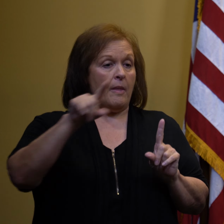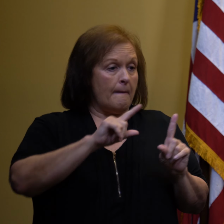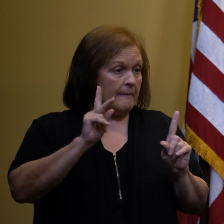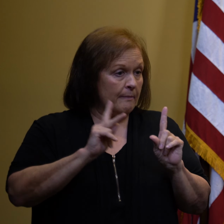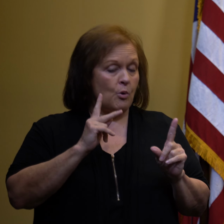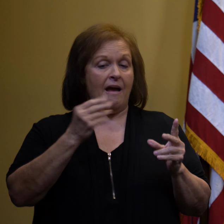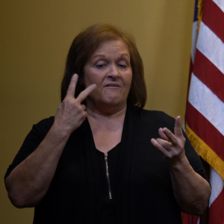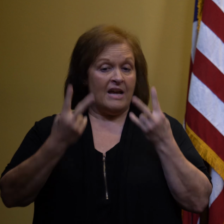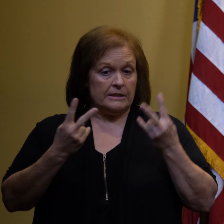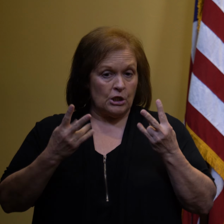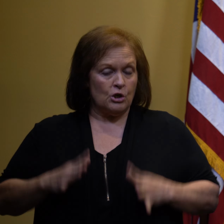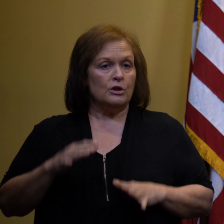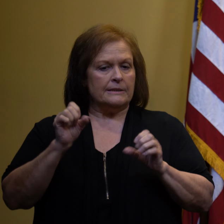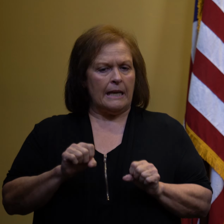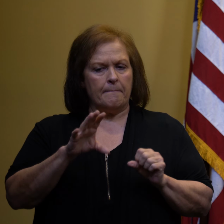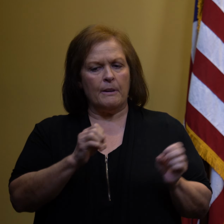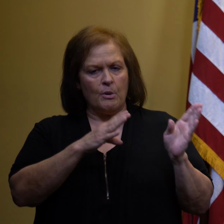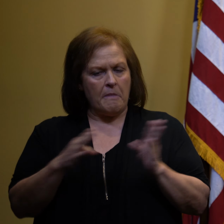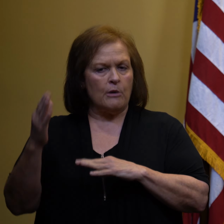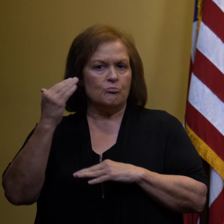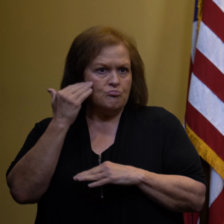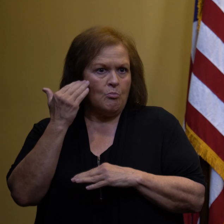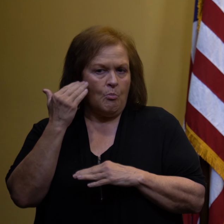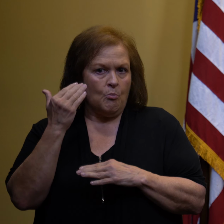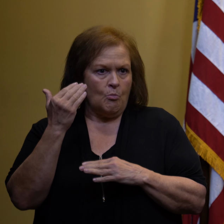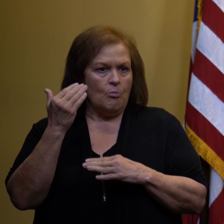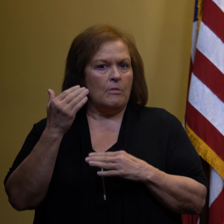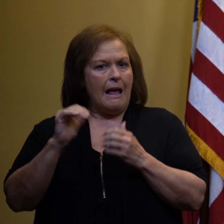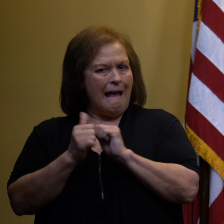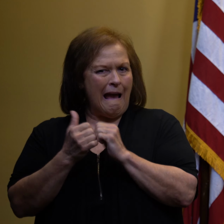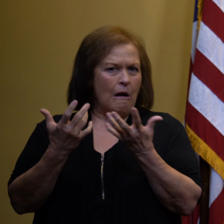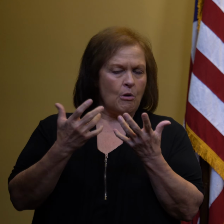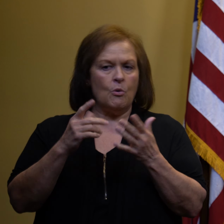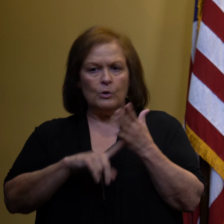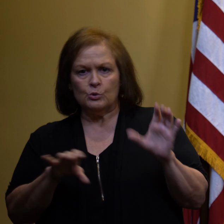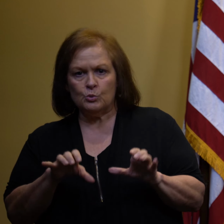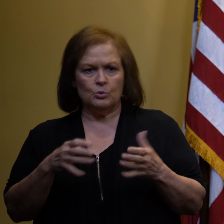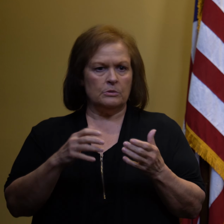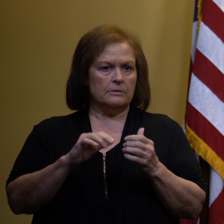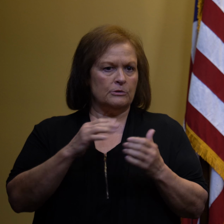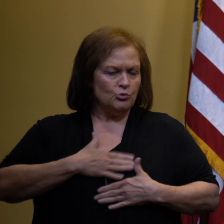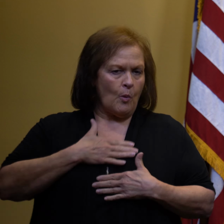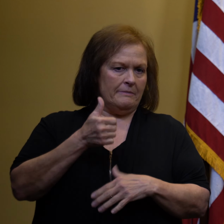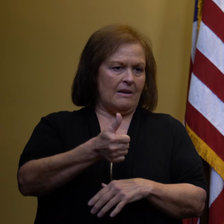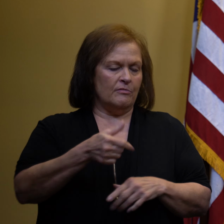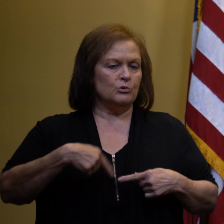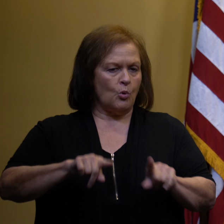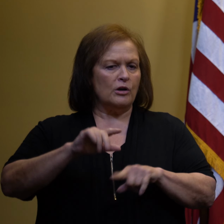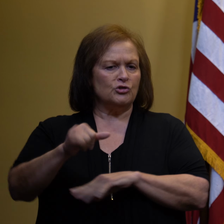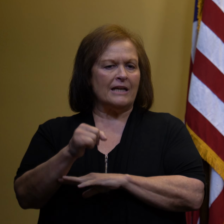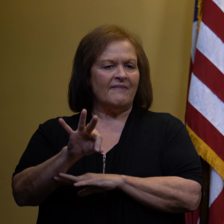that our visitors can be prepared to enjoy themselves in our city for Jazz